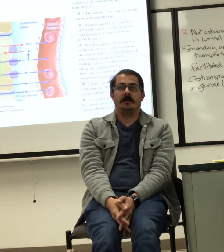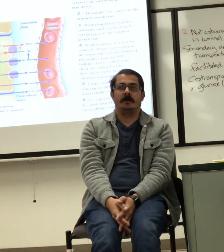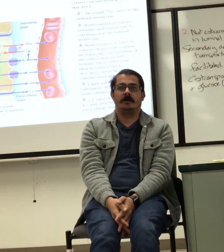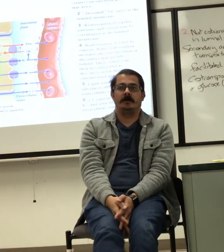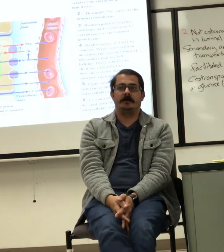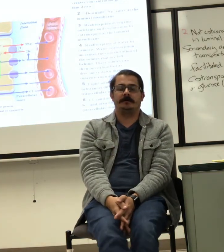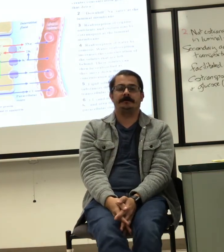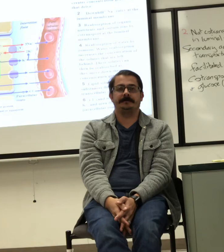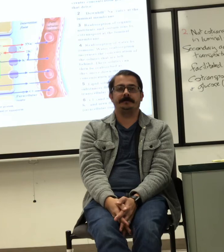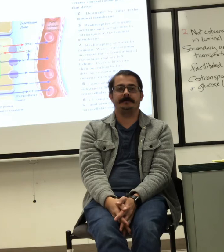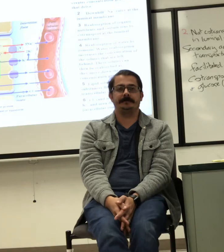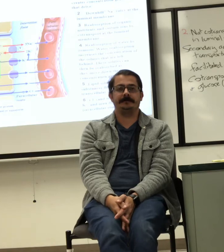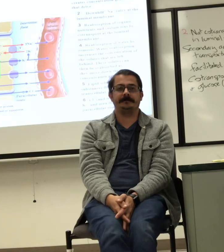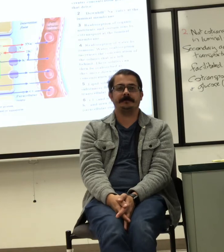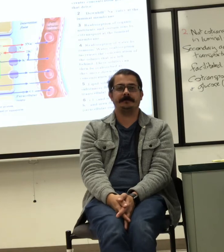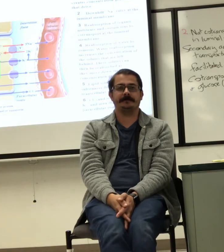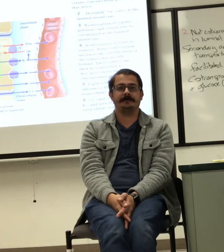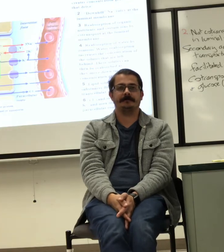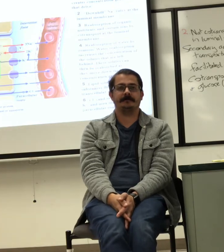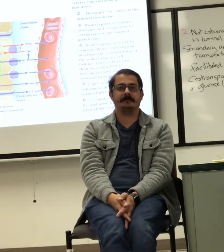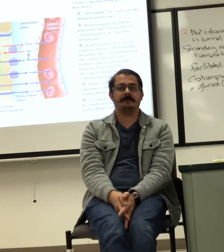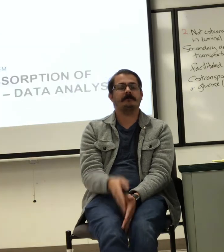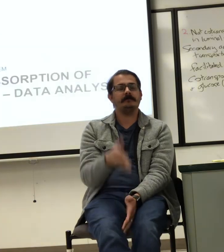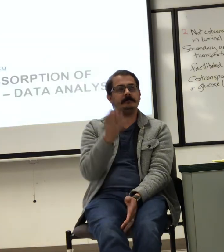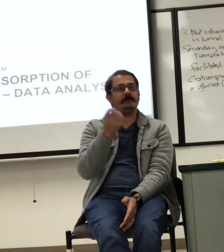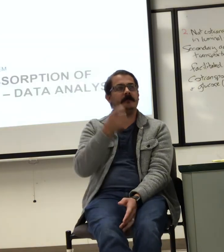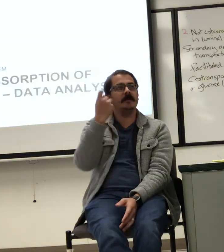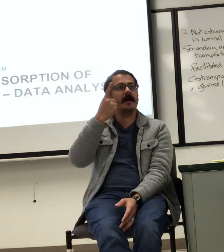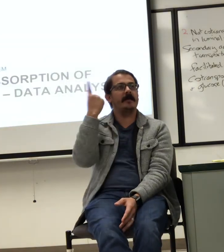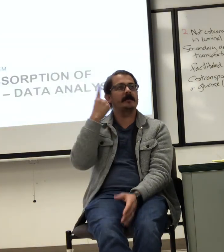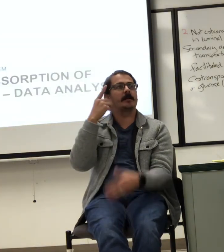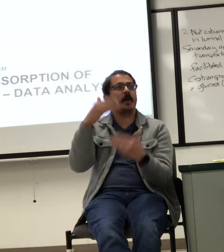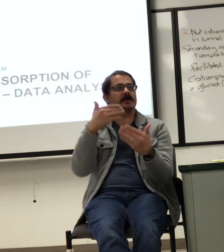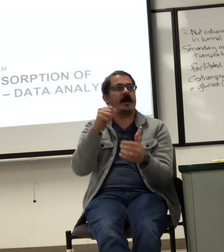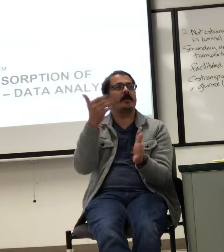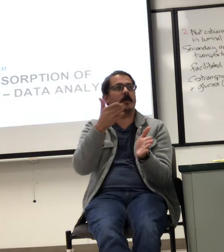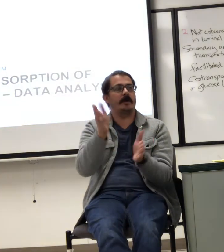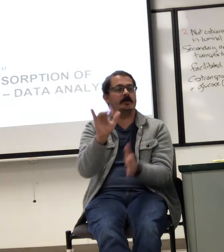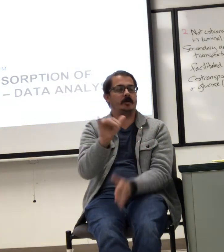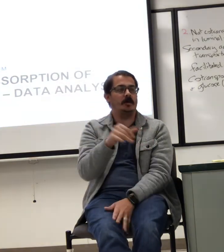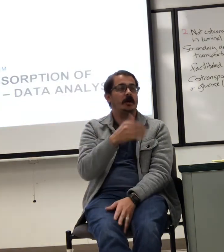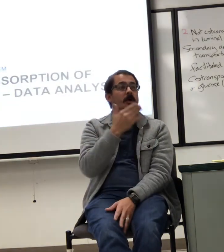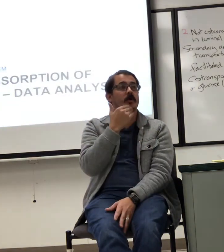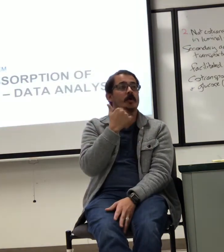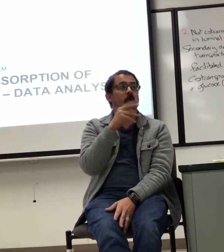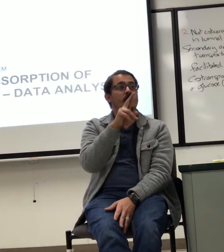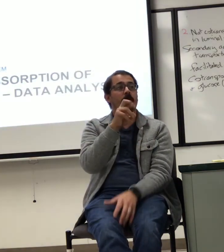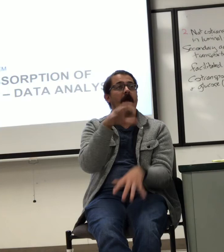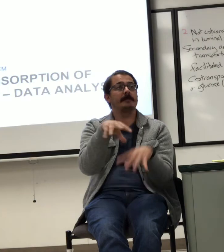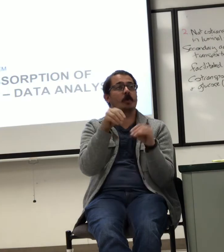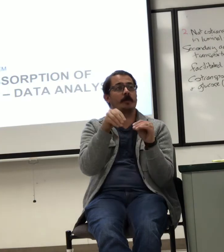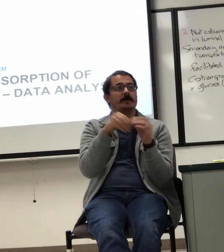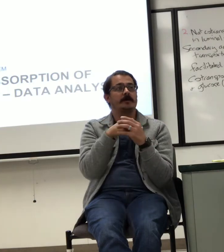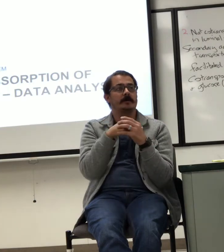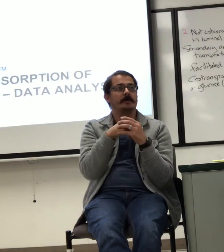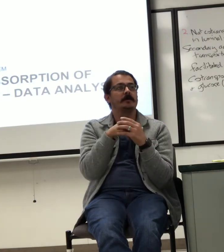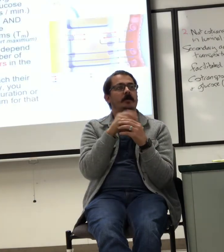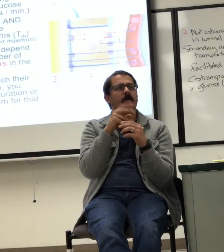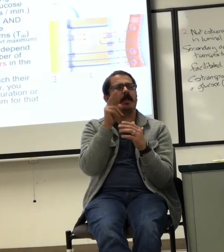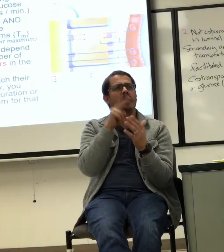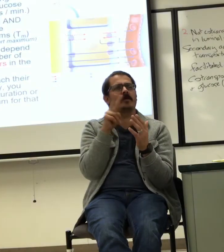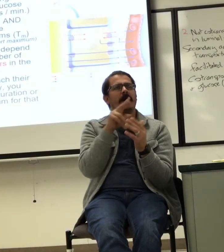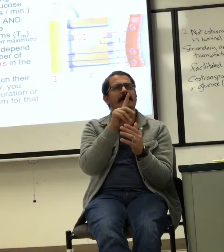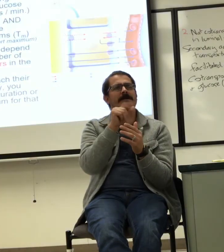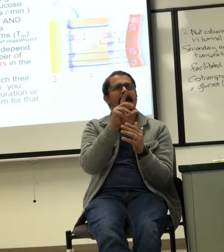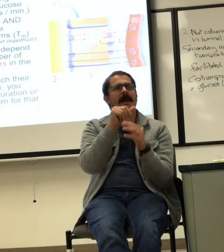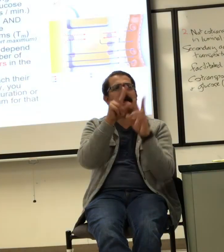I want you to understand this in another way on glucose reabsorption. Let's say some data analysis. I